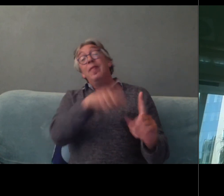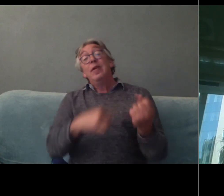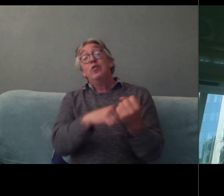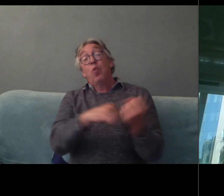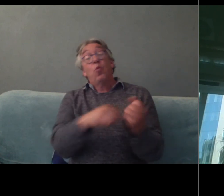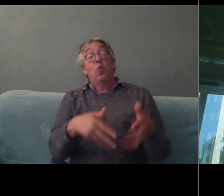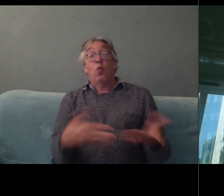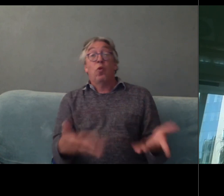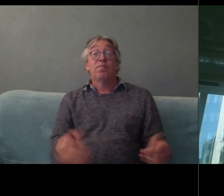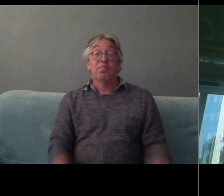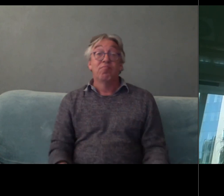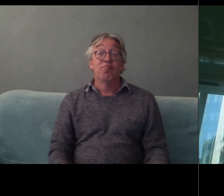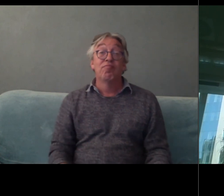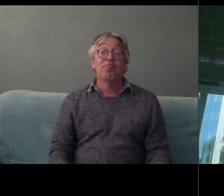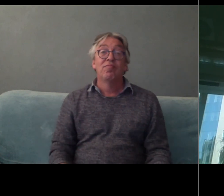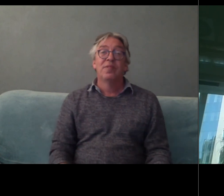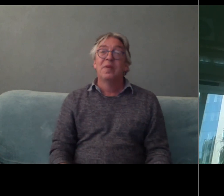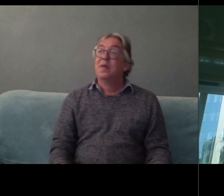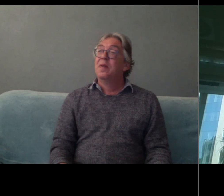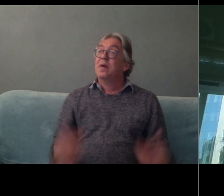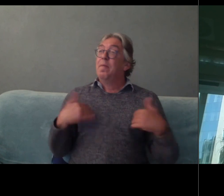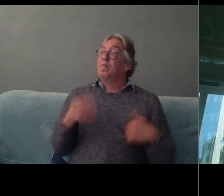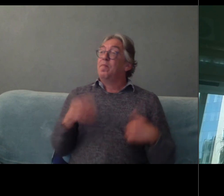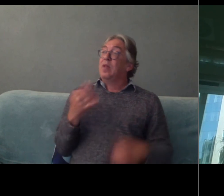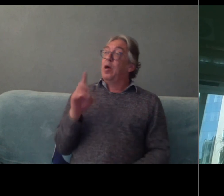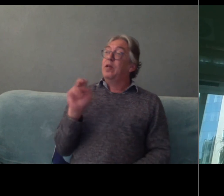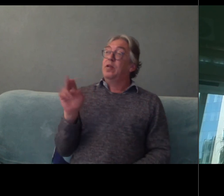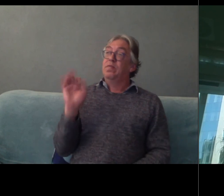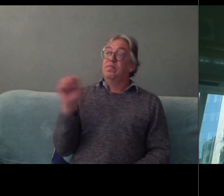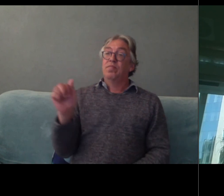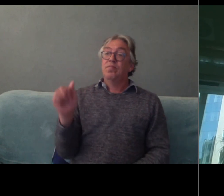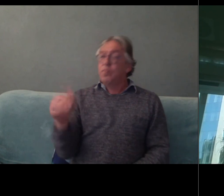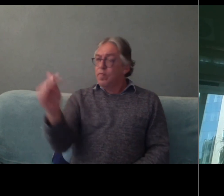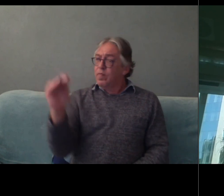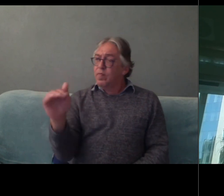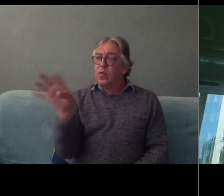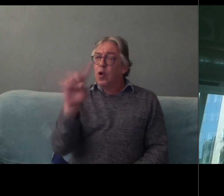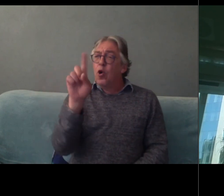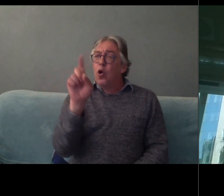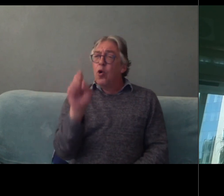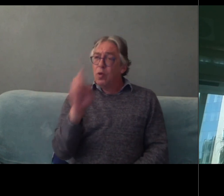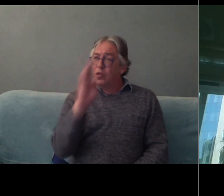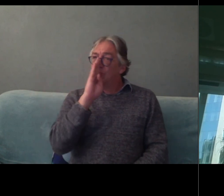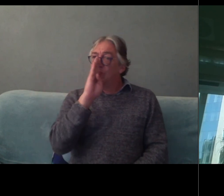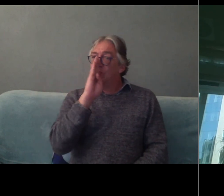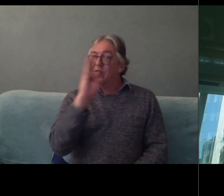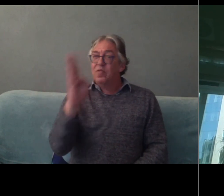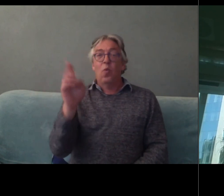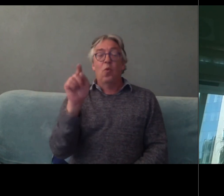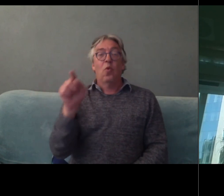Thank you, Nadia. I have a question also for Konstantinos Charalambous.